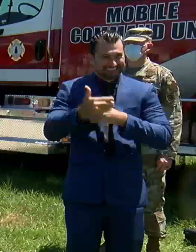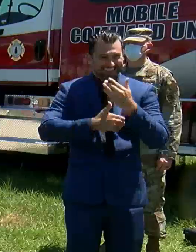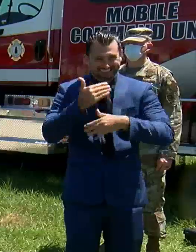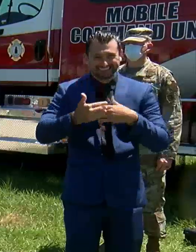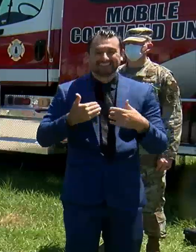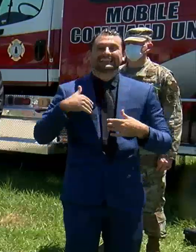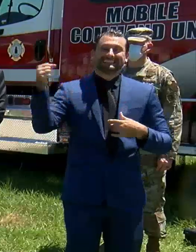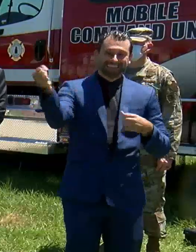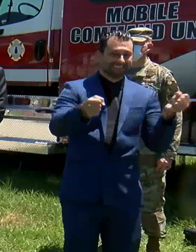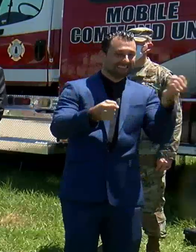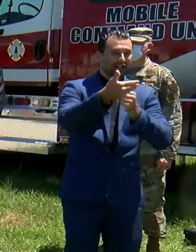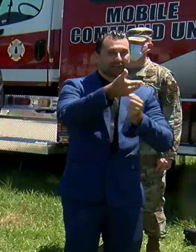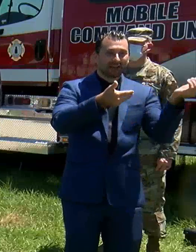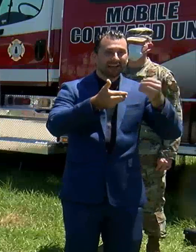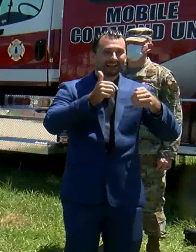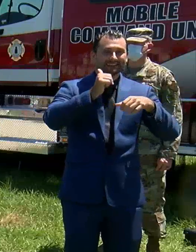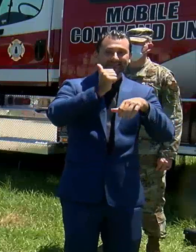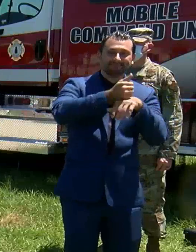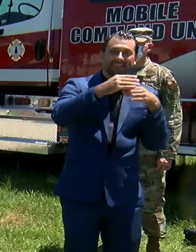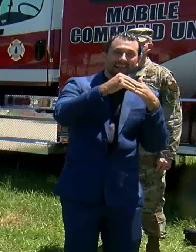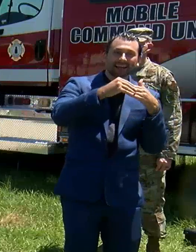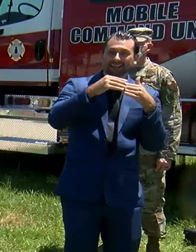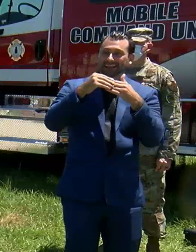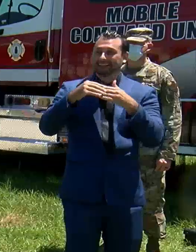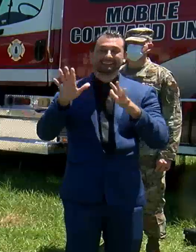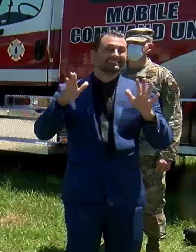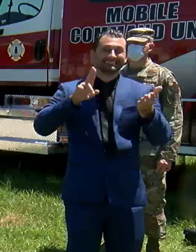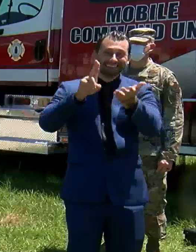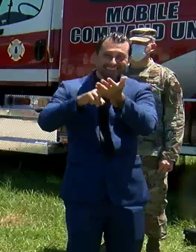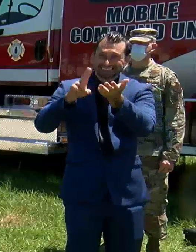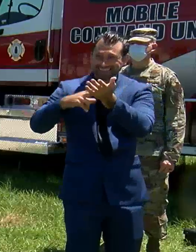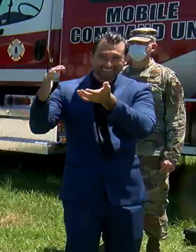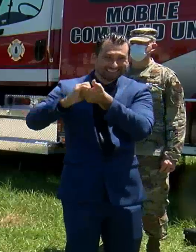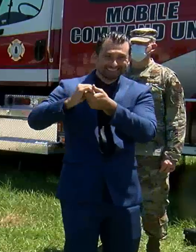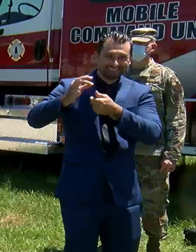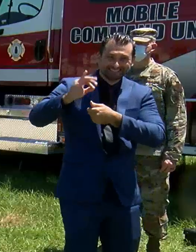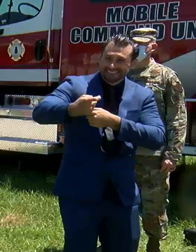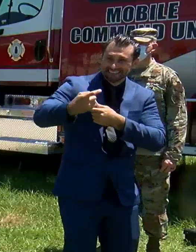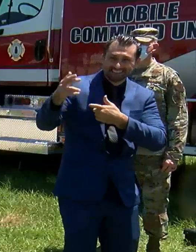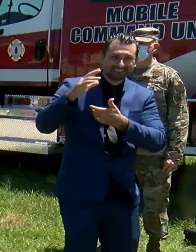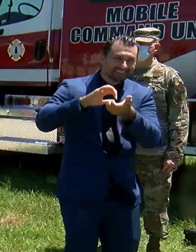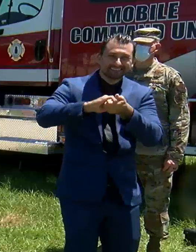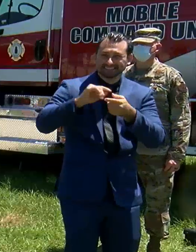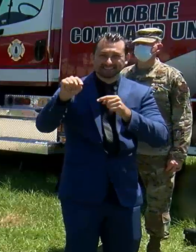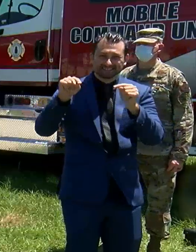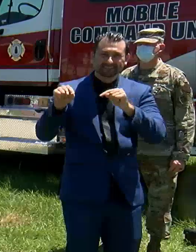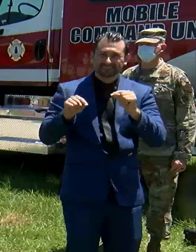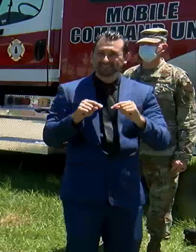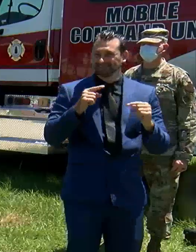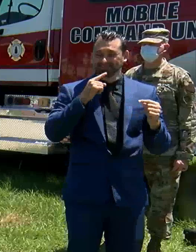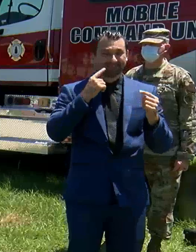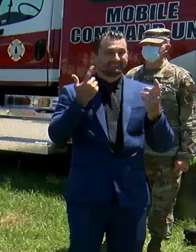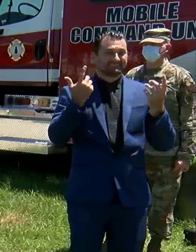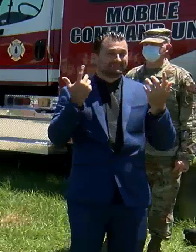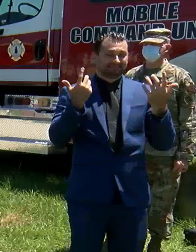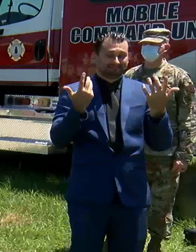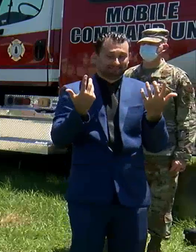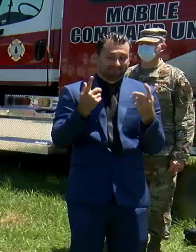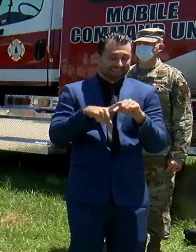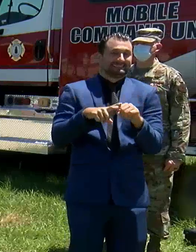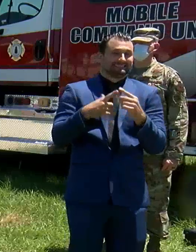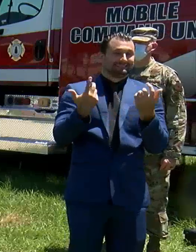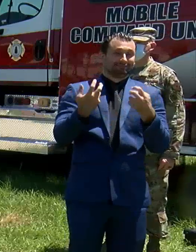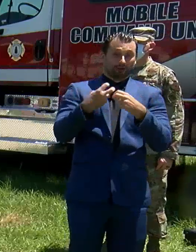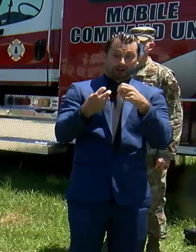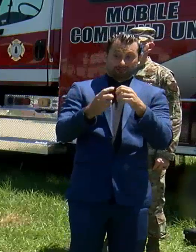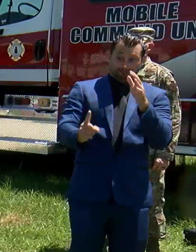be things. There's a lot of contracts that happen, you know, in the past. There's just different things. When the problem presents itself, what can you do? And I think